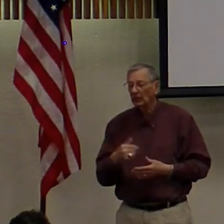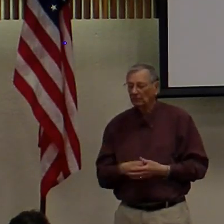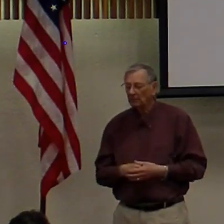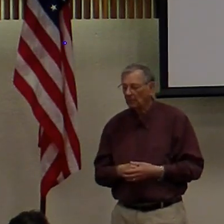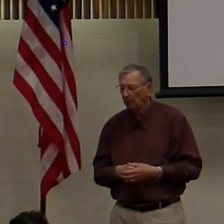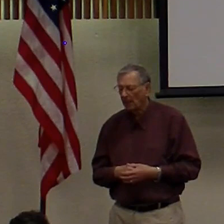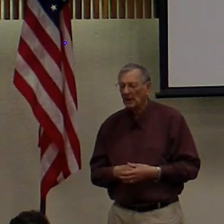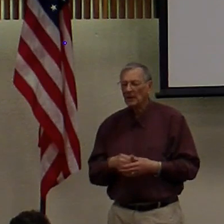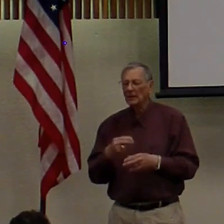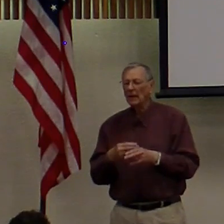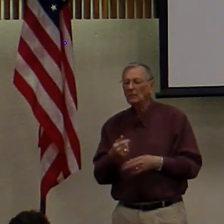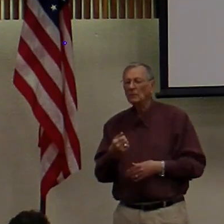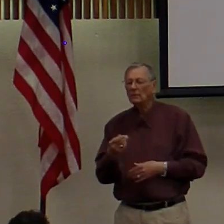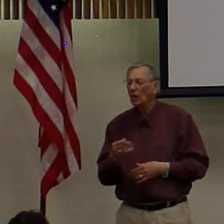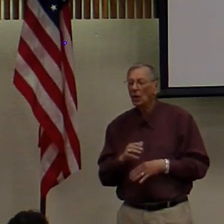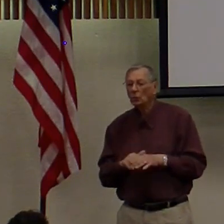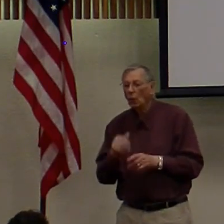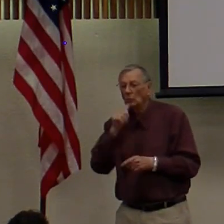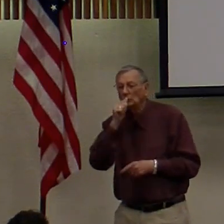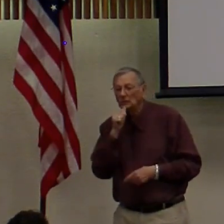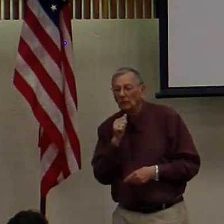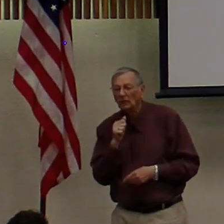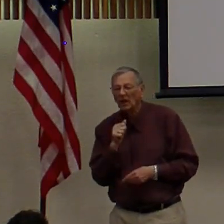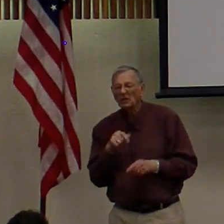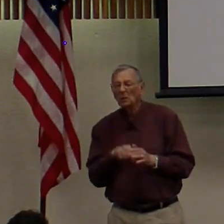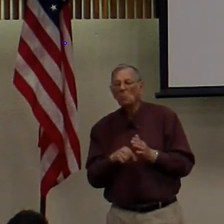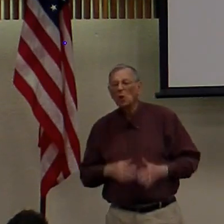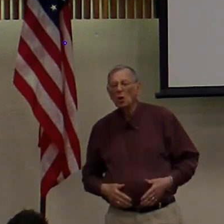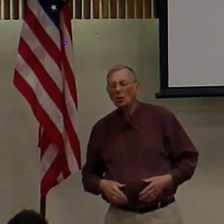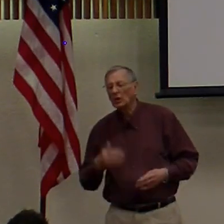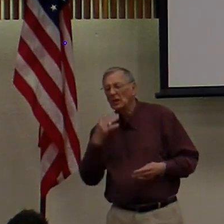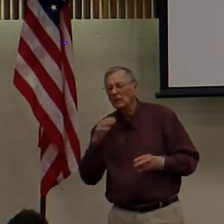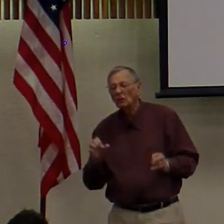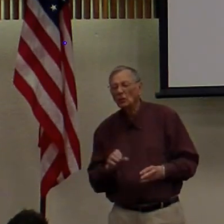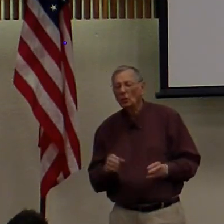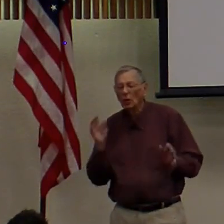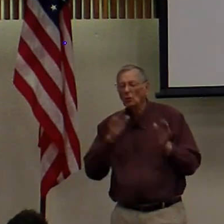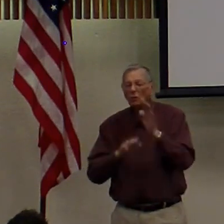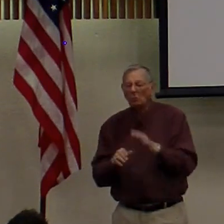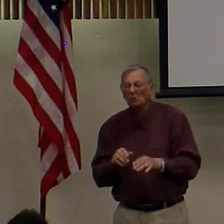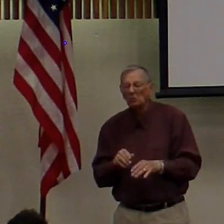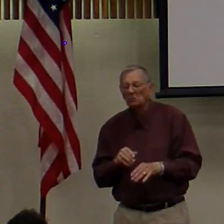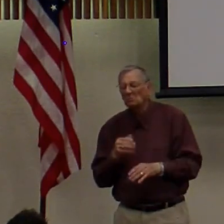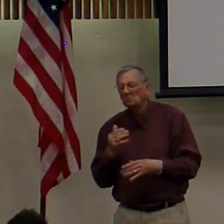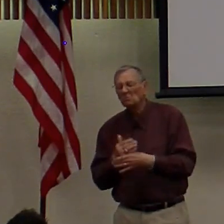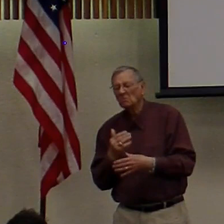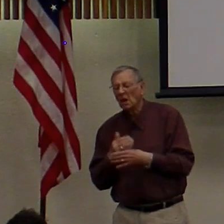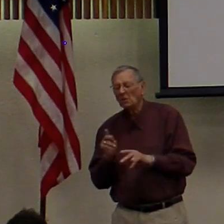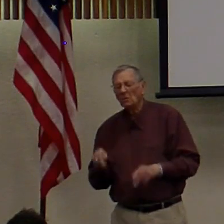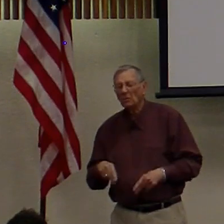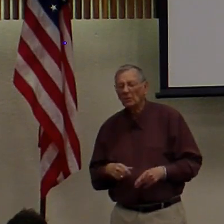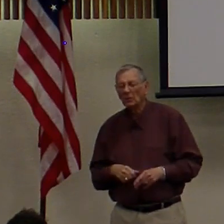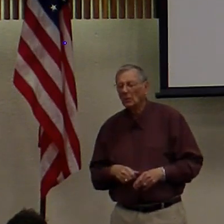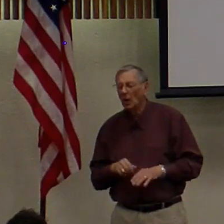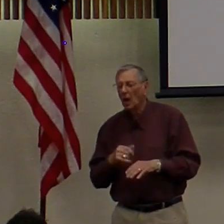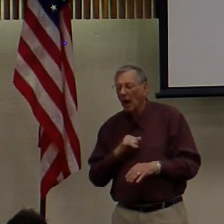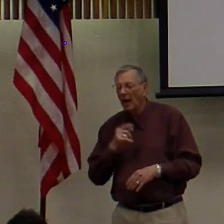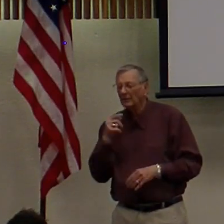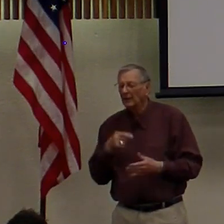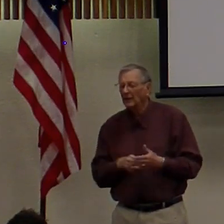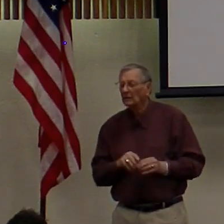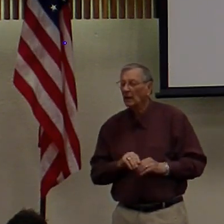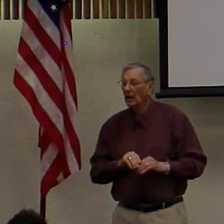And he mentions several things. Don't suffer as a murderer, an evildoer, a troublesome meddler, and all of that. I see this as